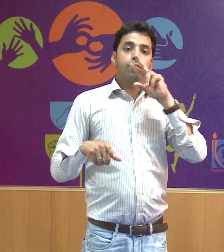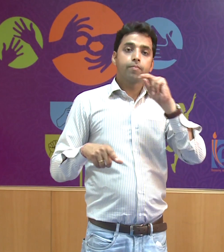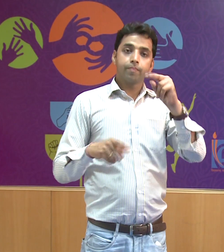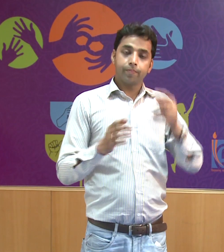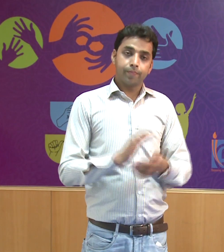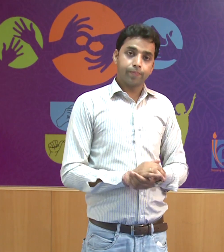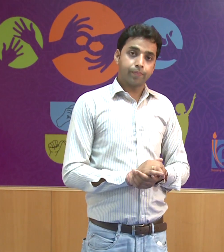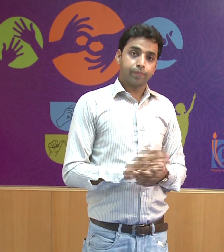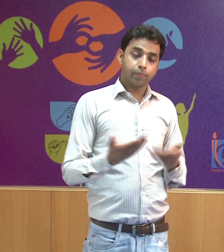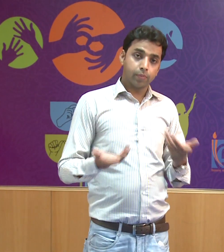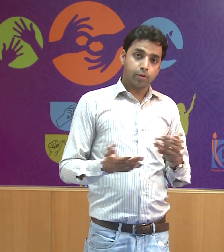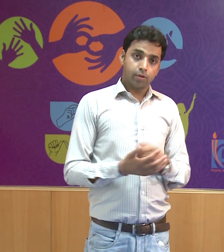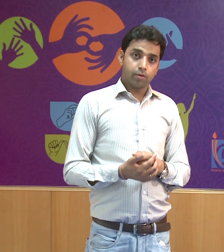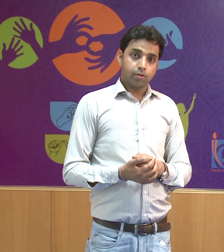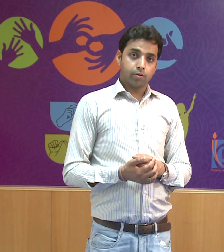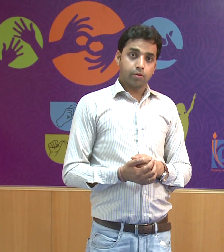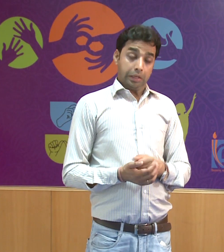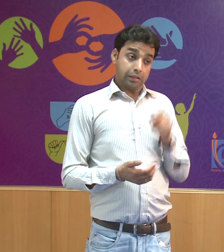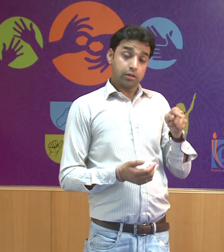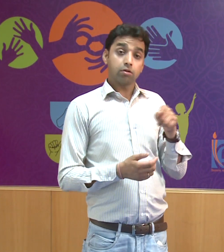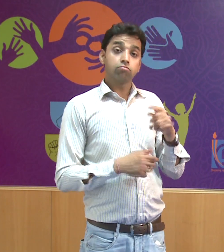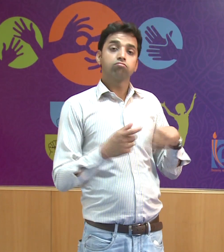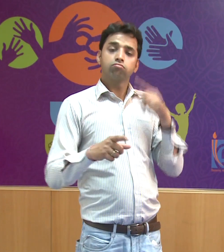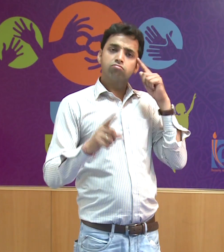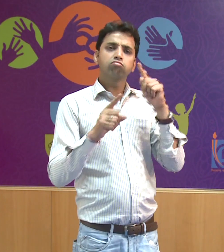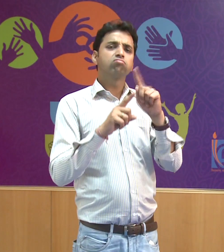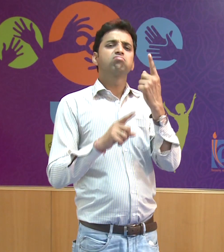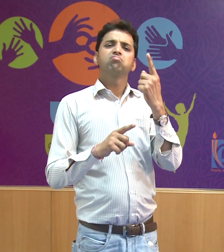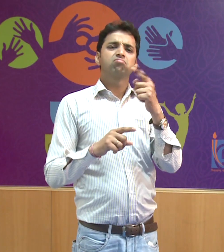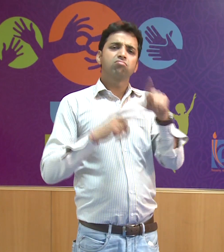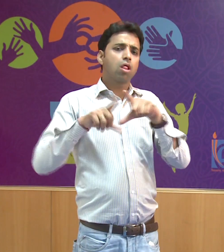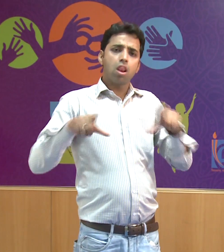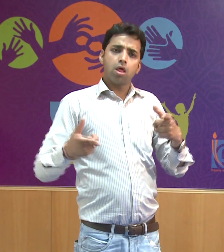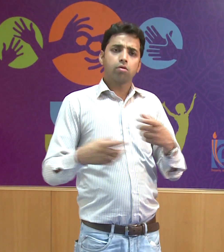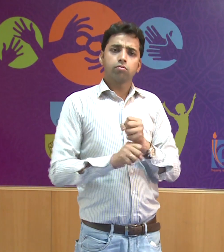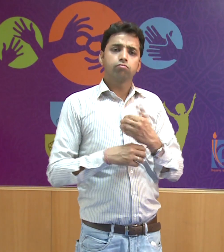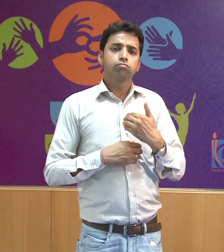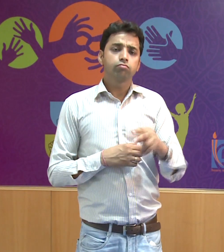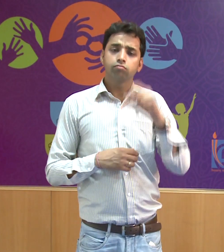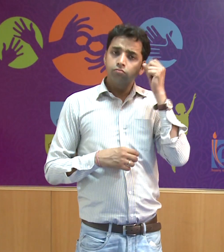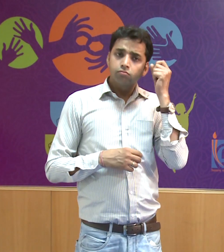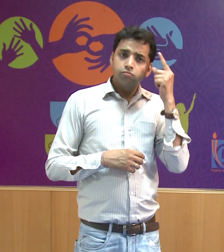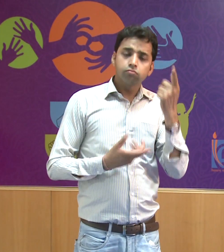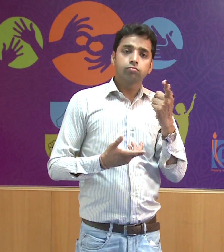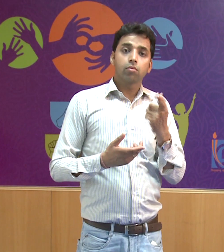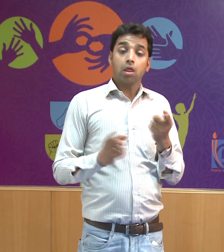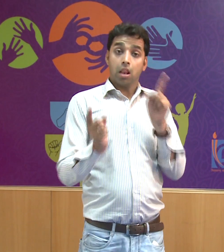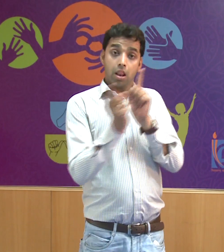Therefore, there was no single language that could be understood by the people of the